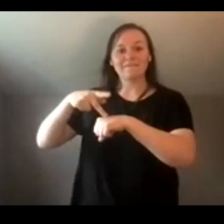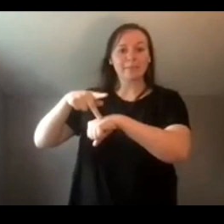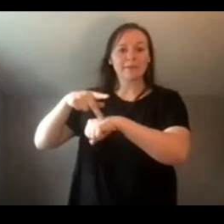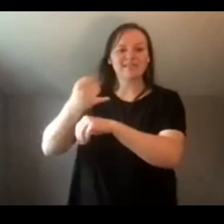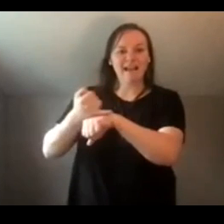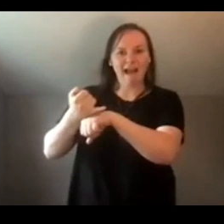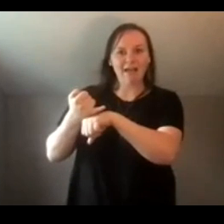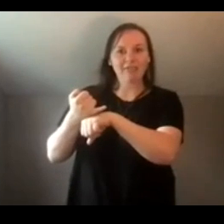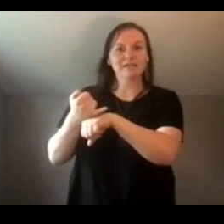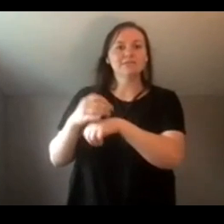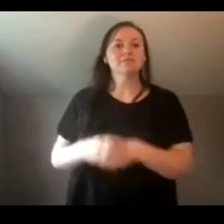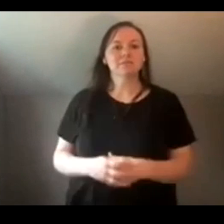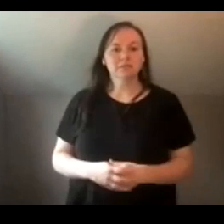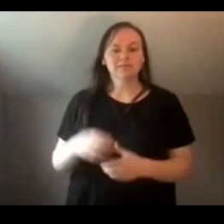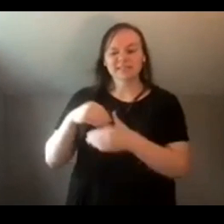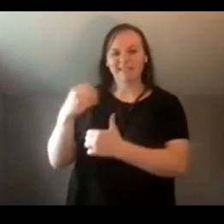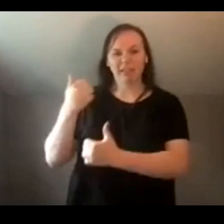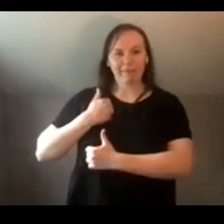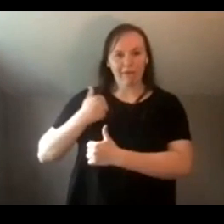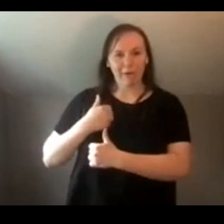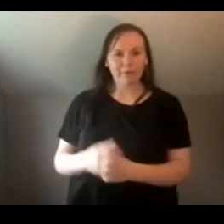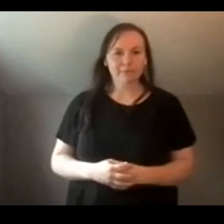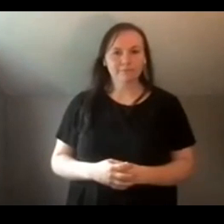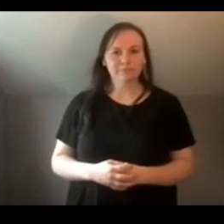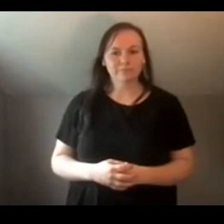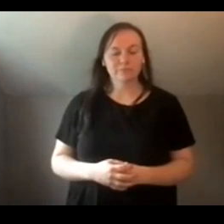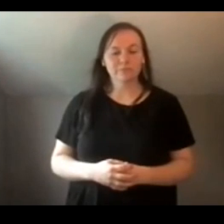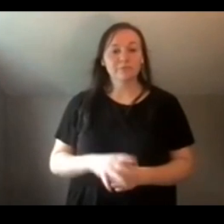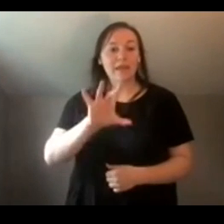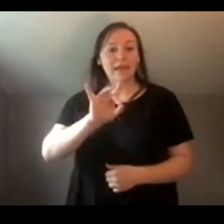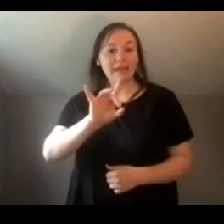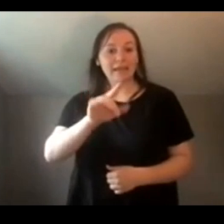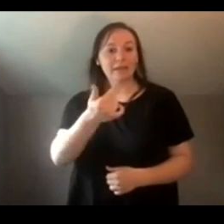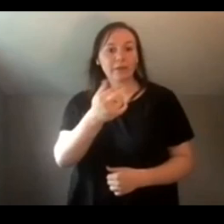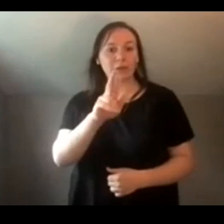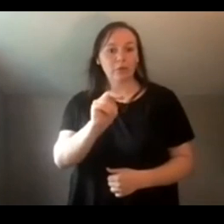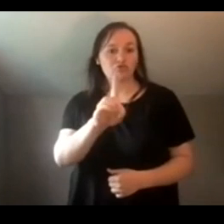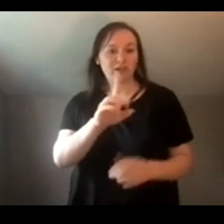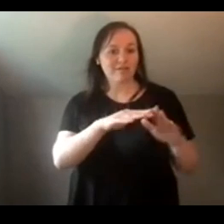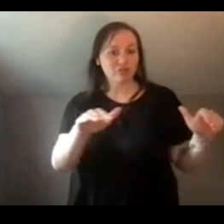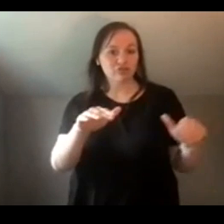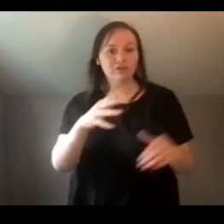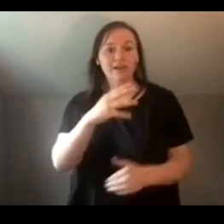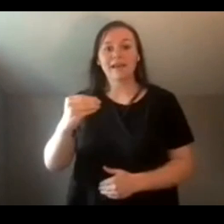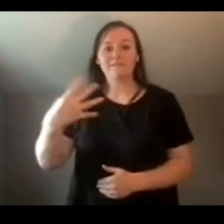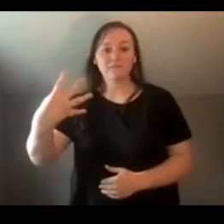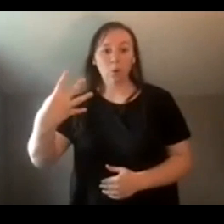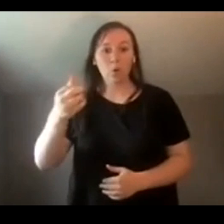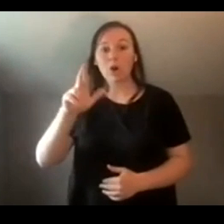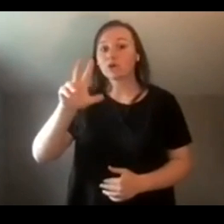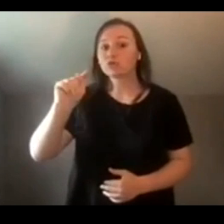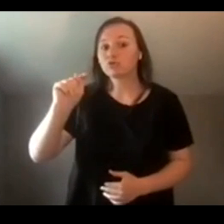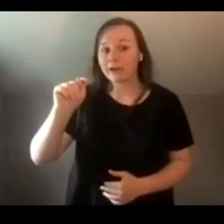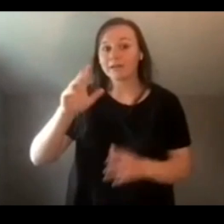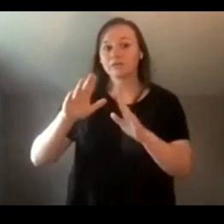8 grandchildren and 4 great-grandchildren. Mary's husband died in